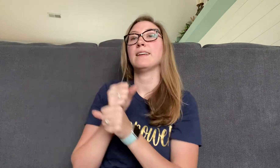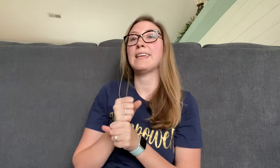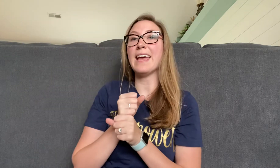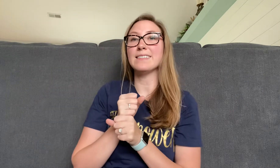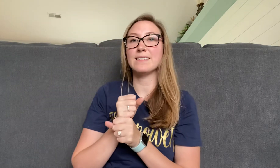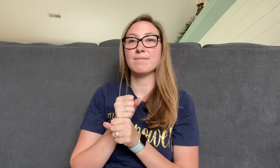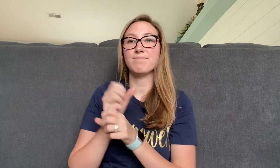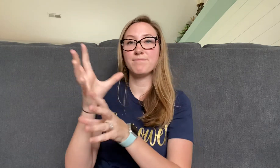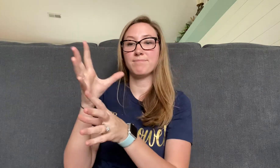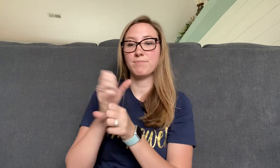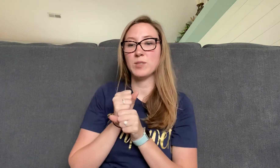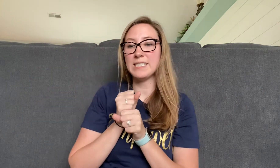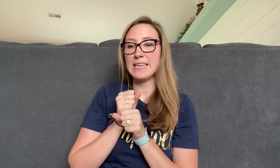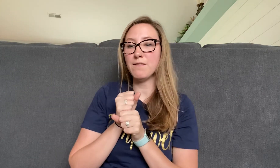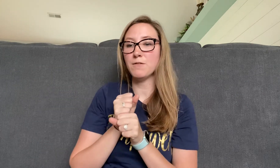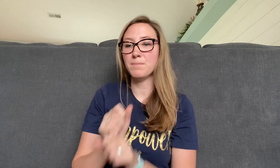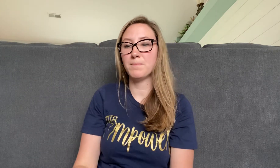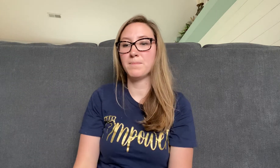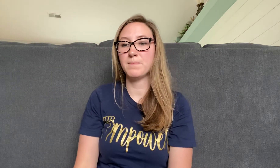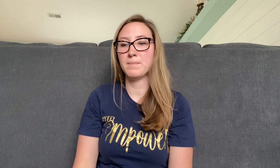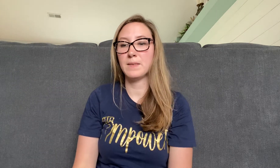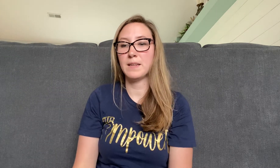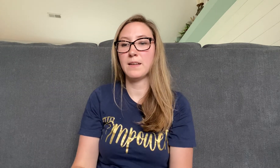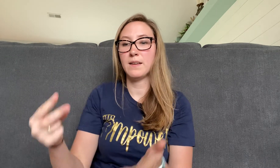get, receive.